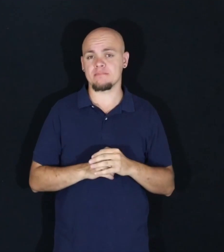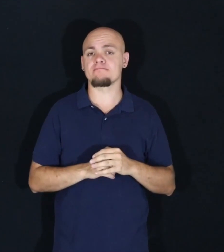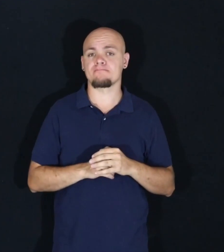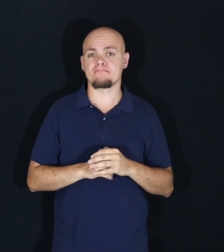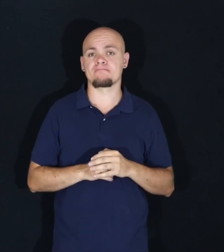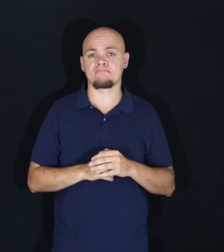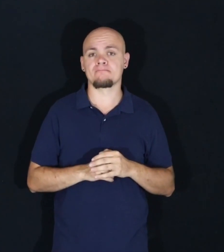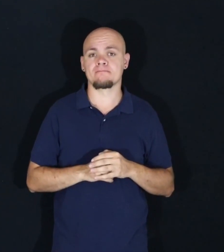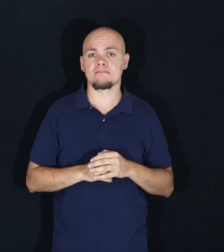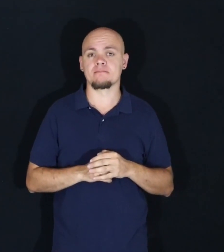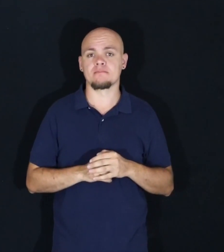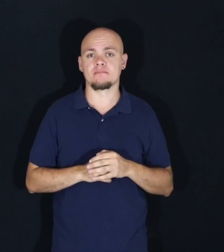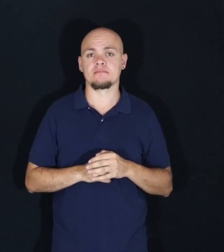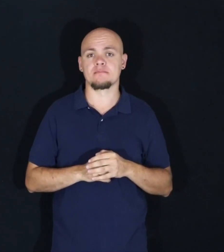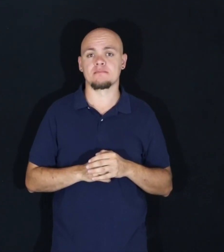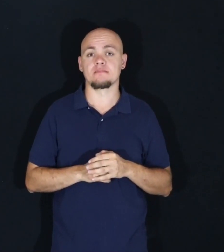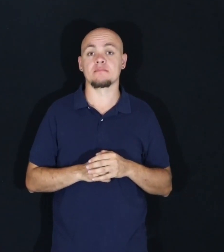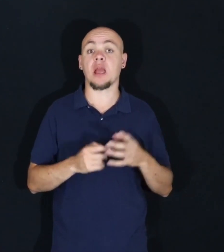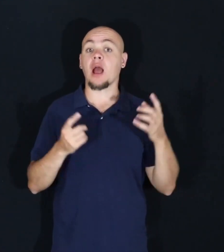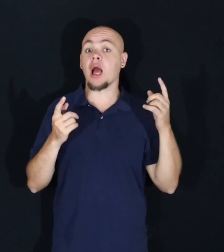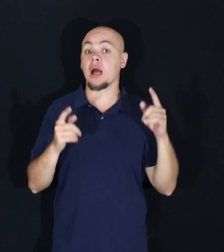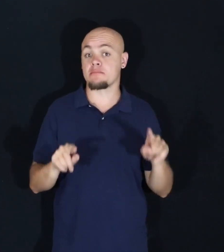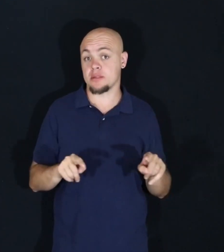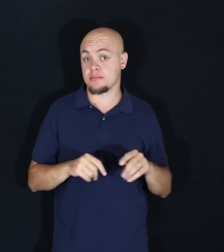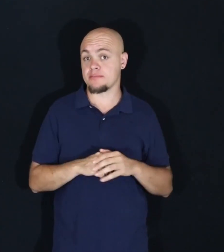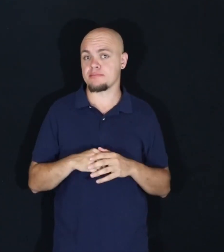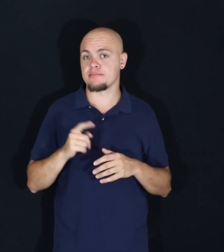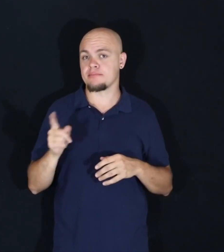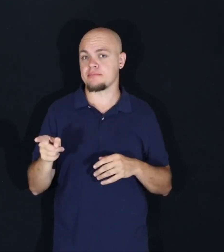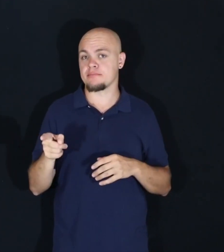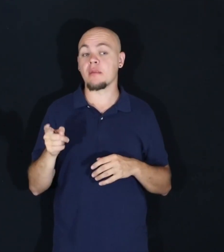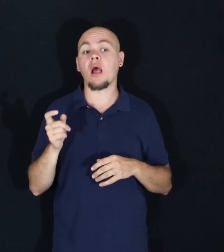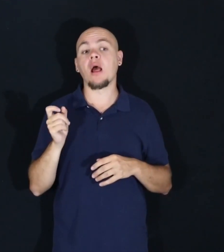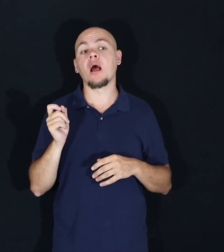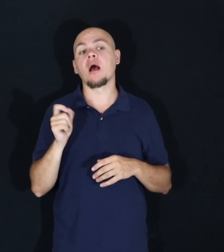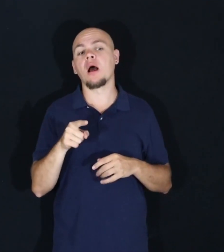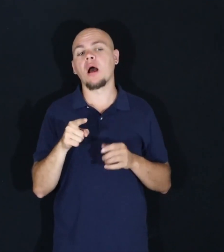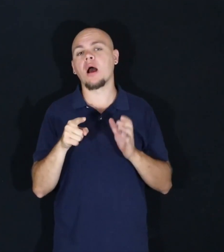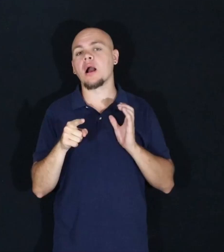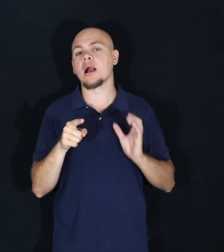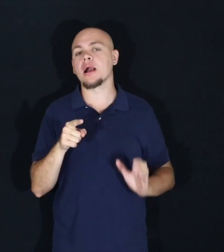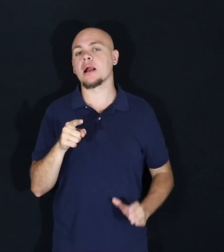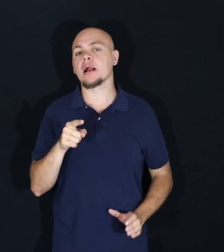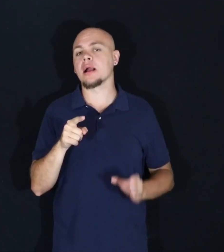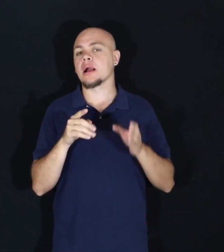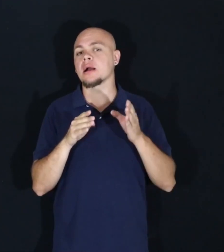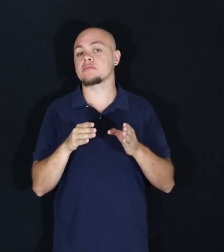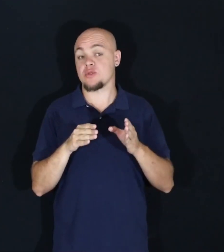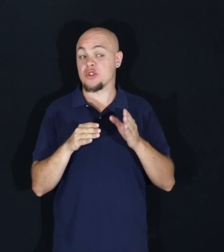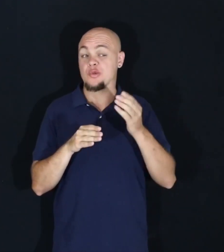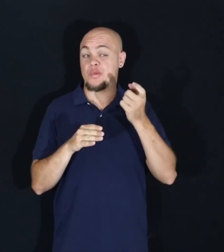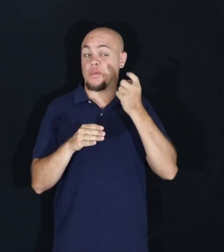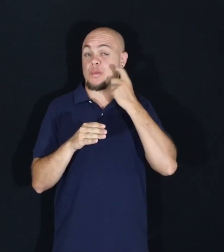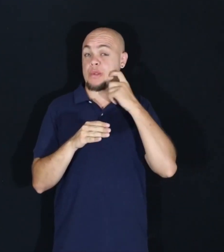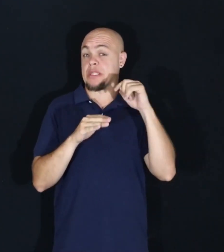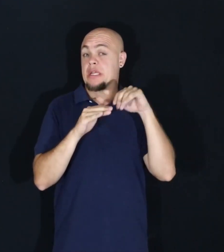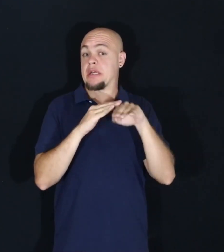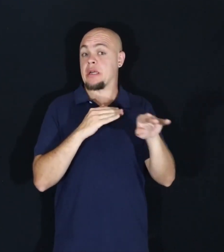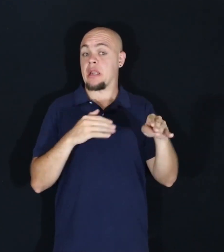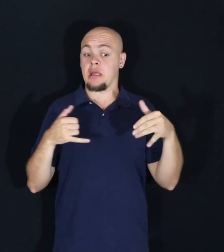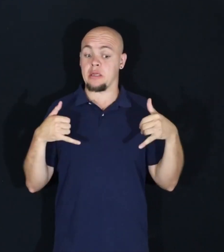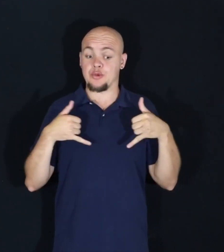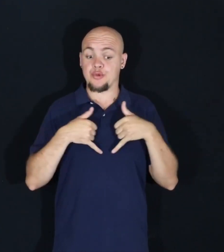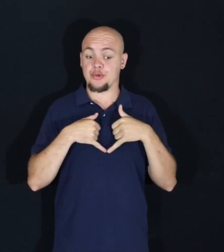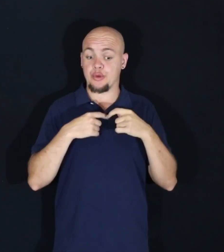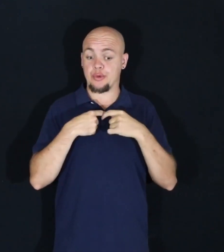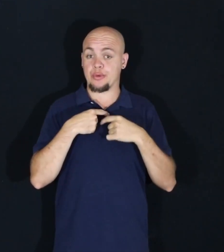us. Then, Alex pointed at a customer who had just walked into the cafe, donned in a suit and a